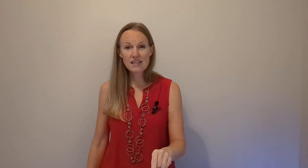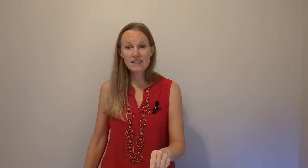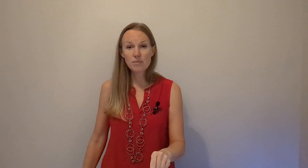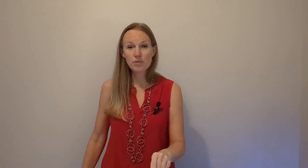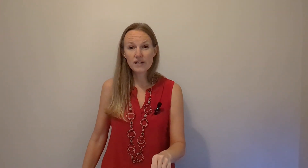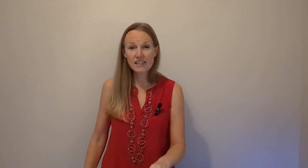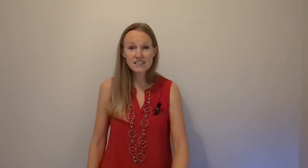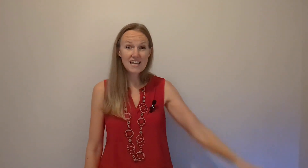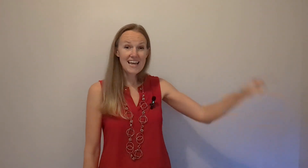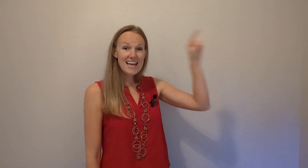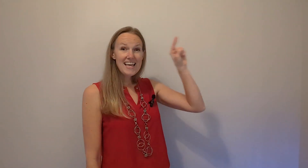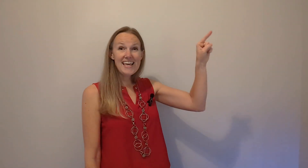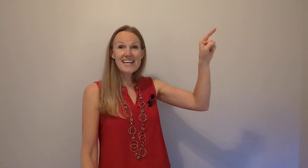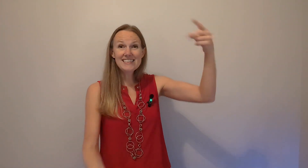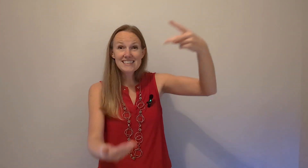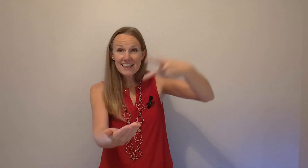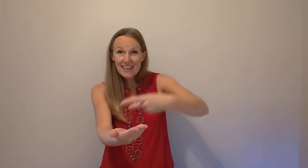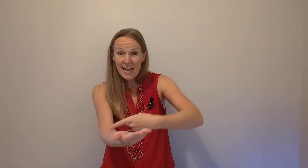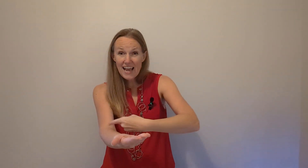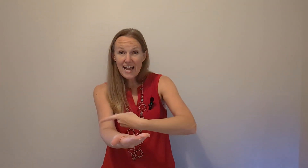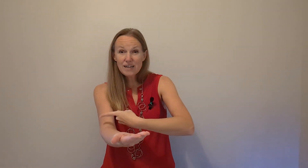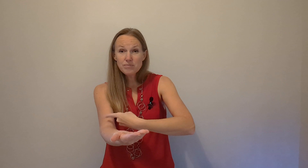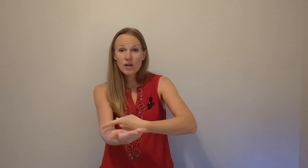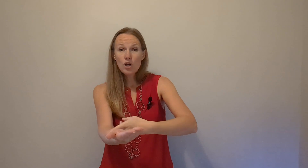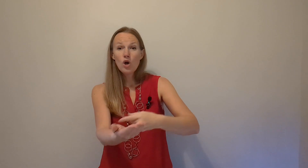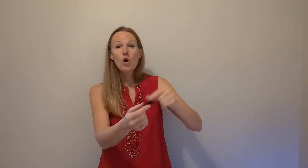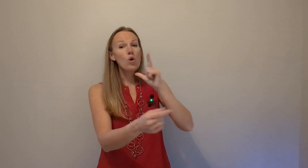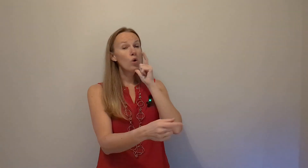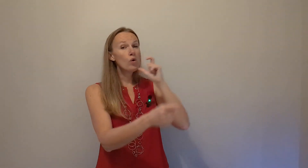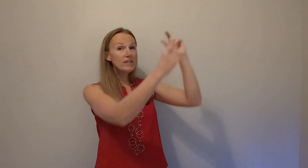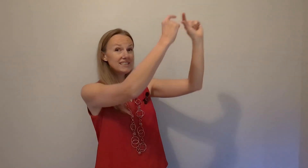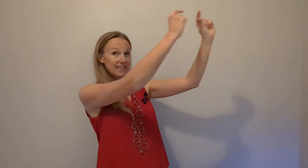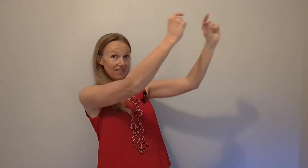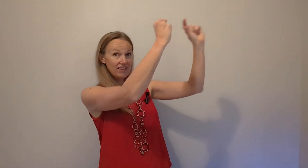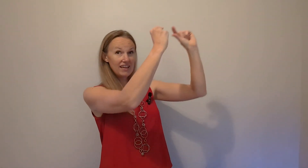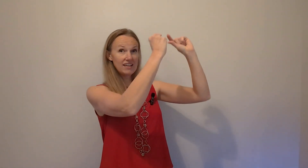then the bridge. He's the lamb who was given,